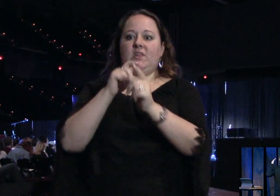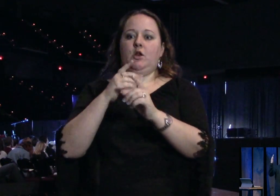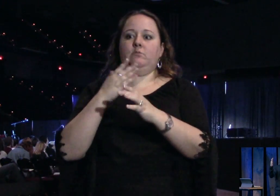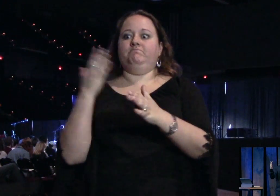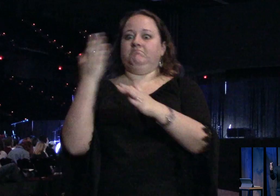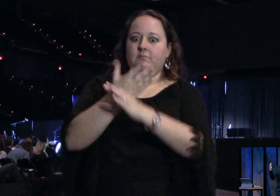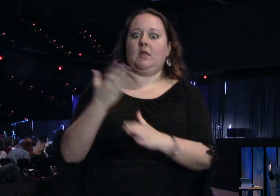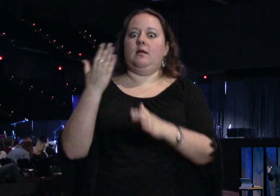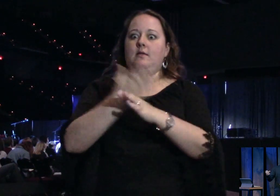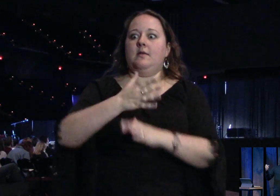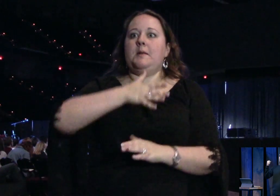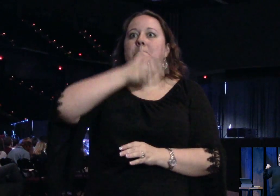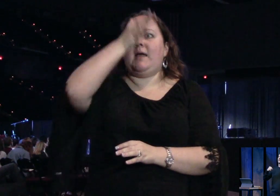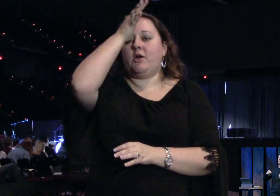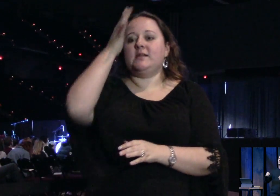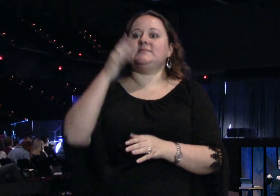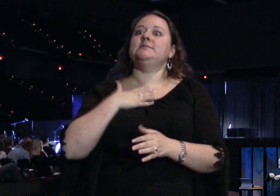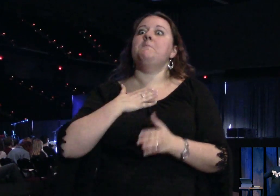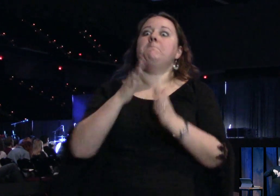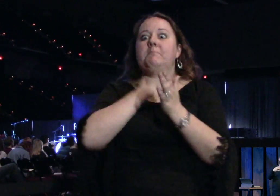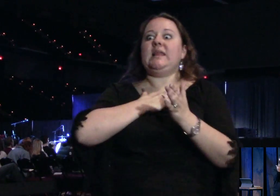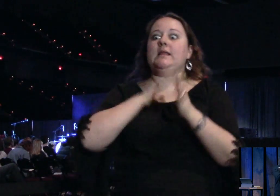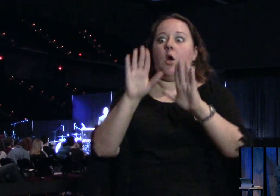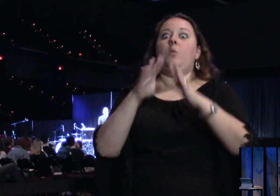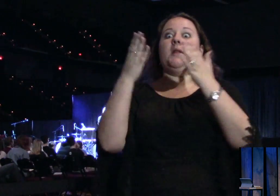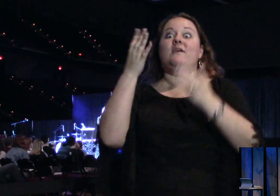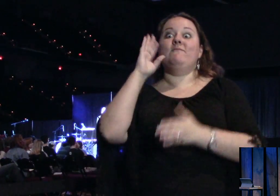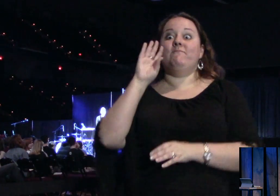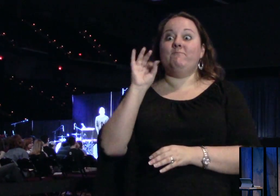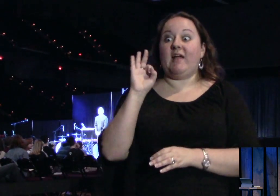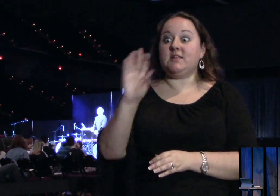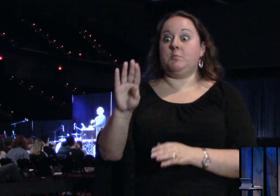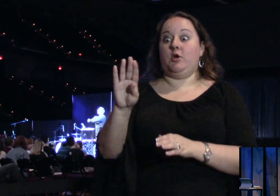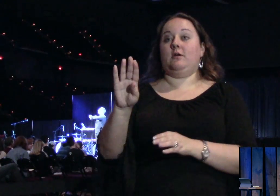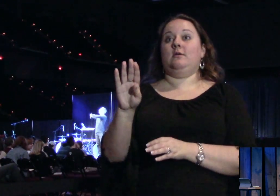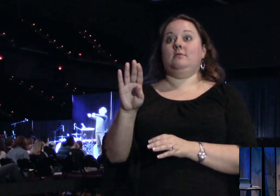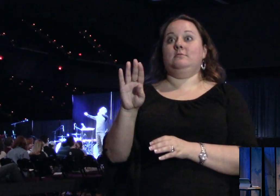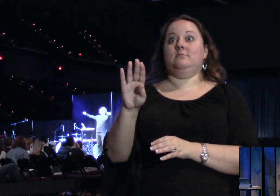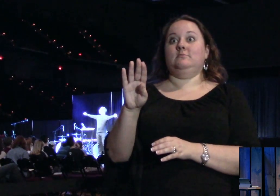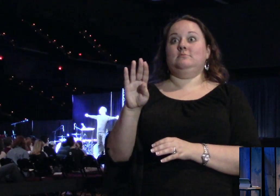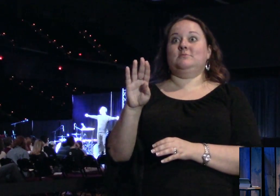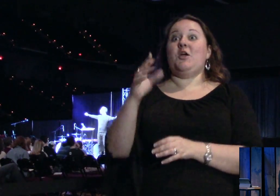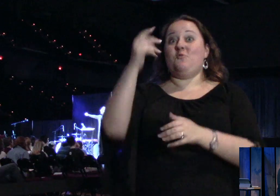you hounded your parents to allow you to open up a Facebook account.